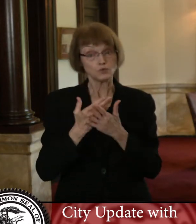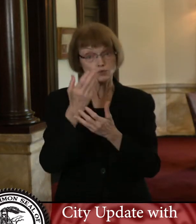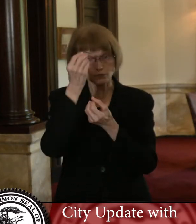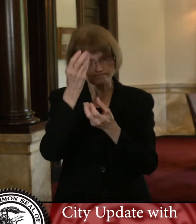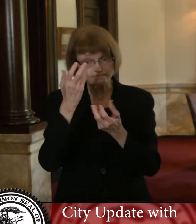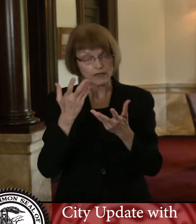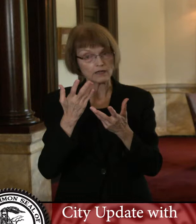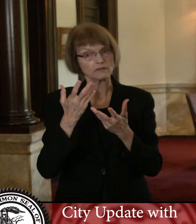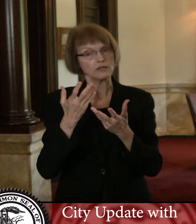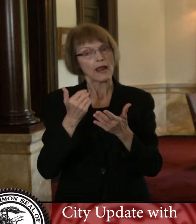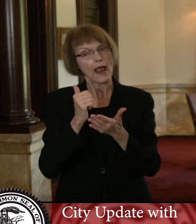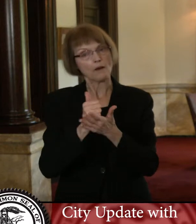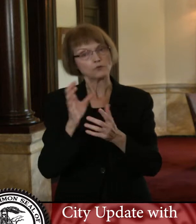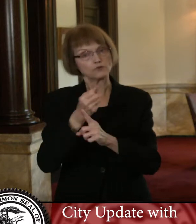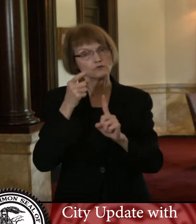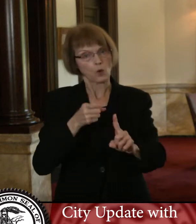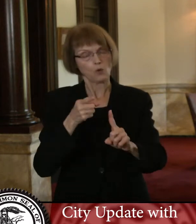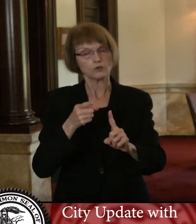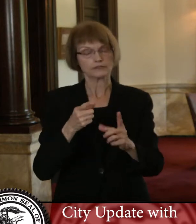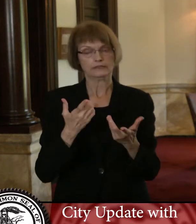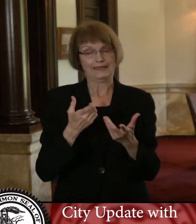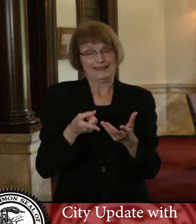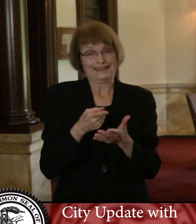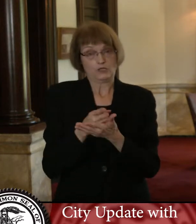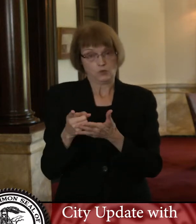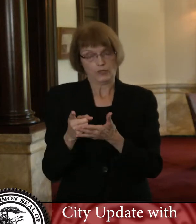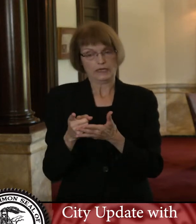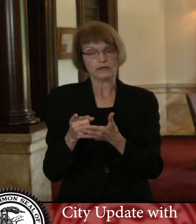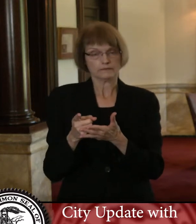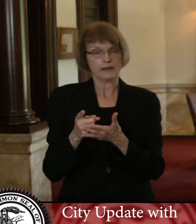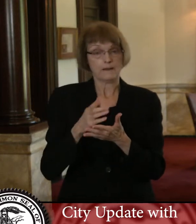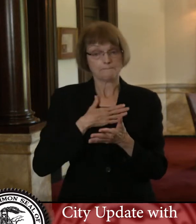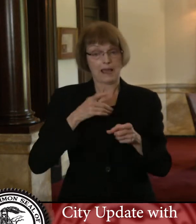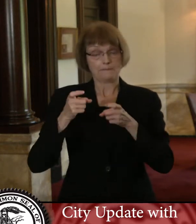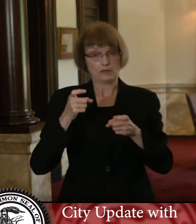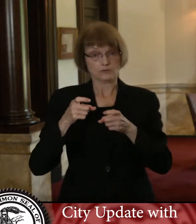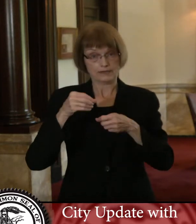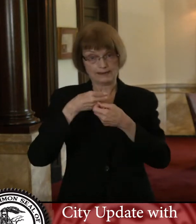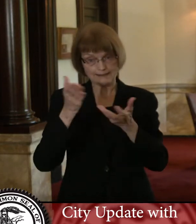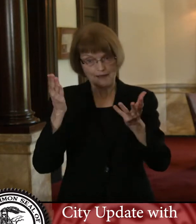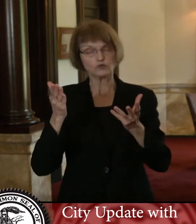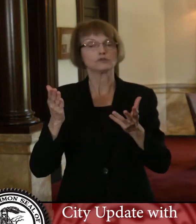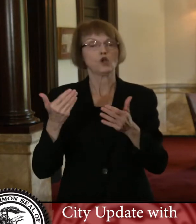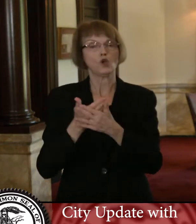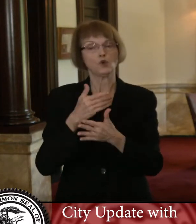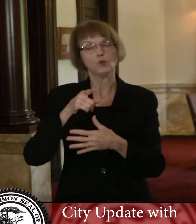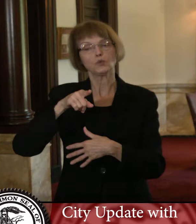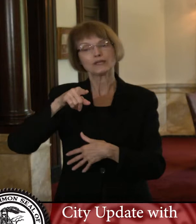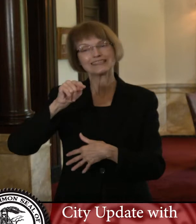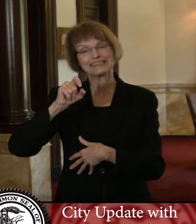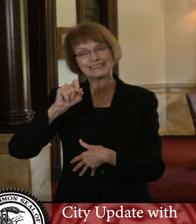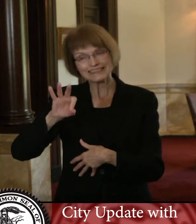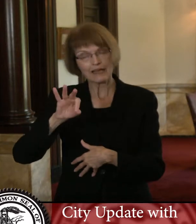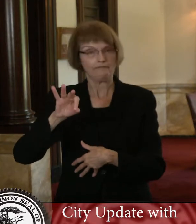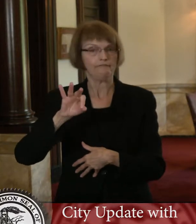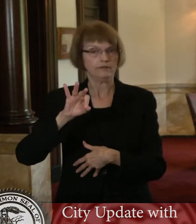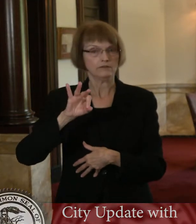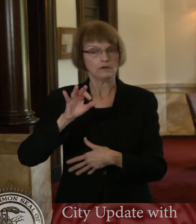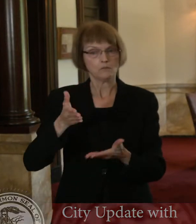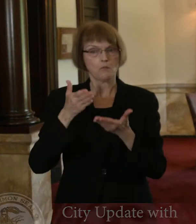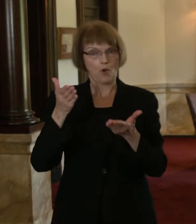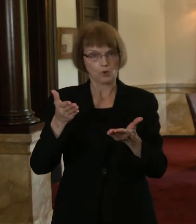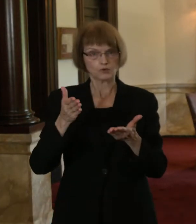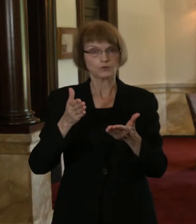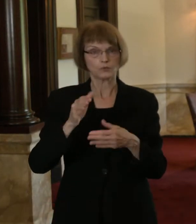earlier this week, my administration announced a renegotiated TIF proposal with 17 Ward Alderwoman Tina Peel and